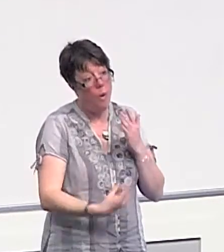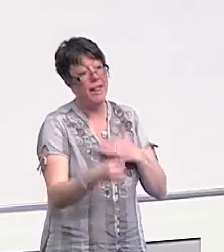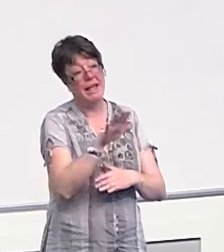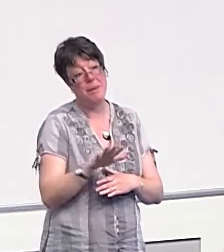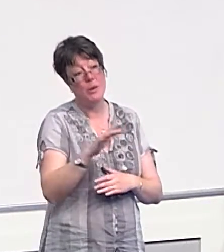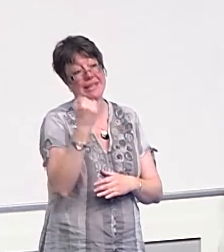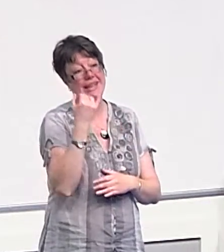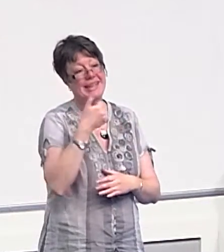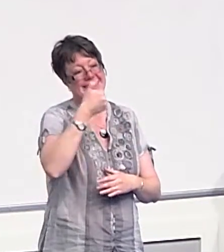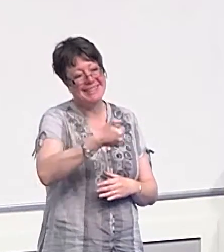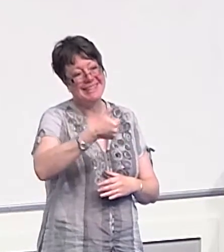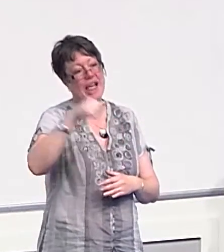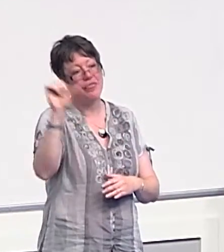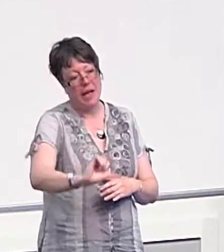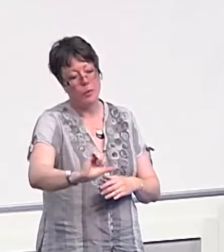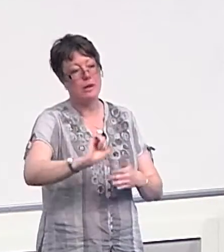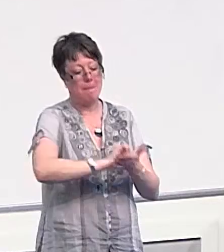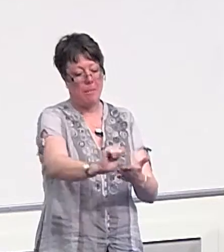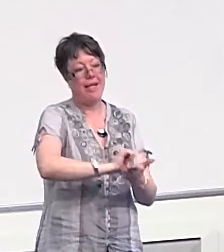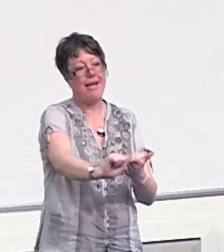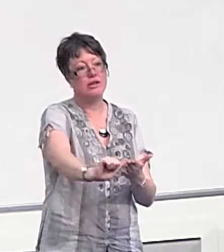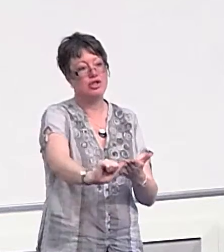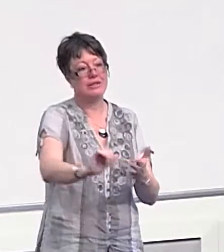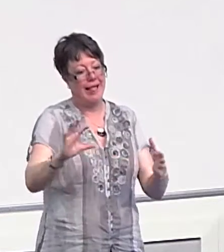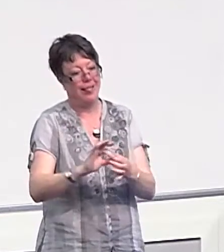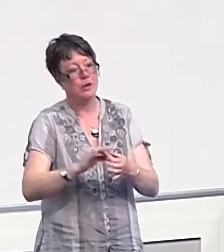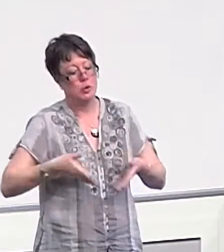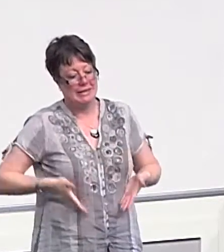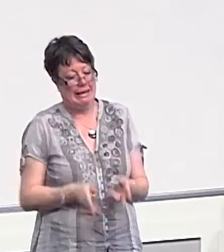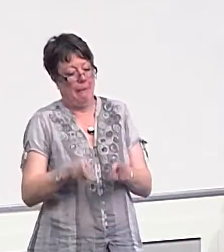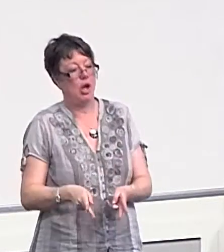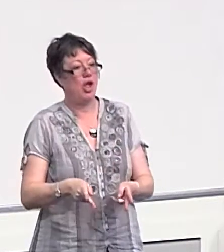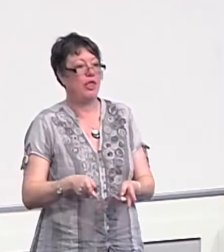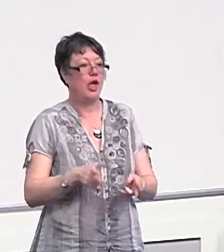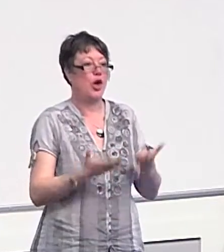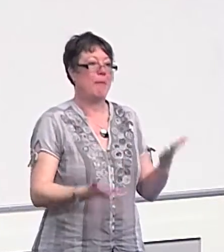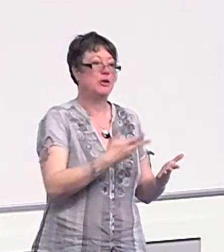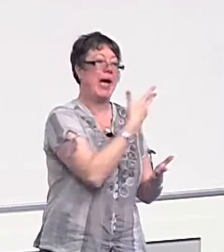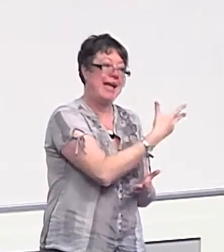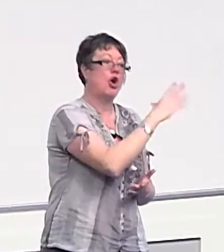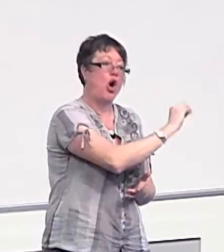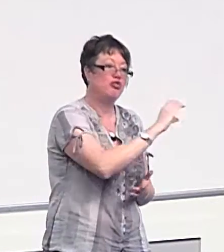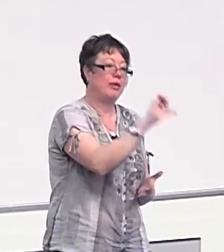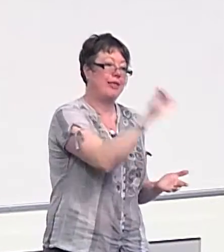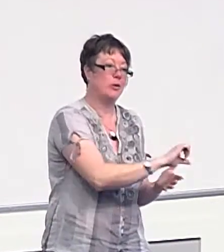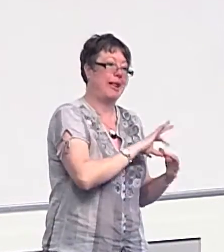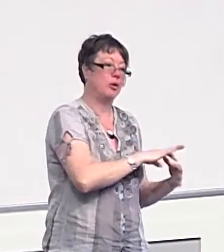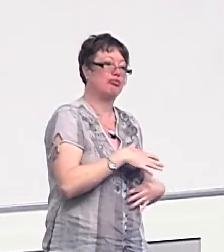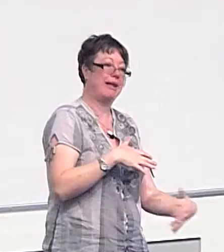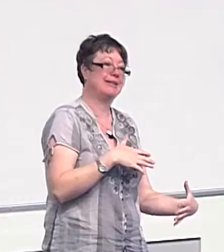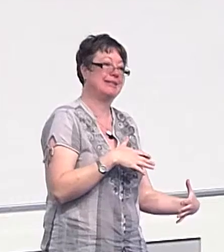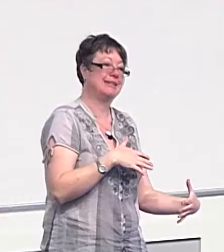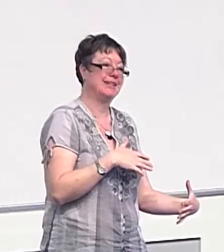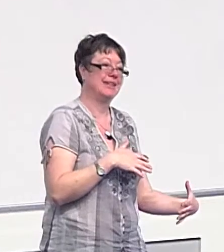PubMed on stillbirth, in comparison to over 800,000 on pregnancy as a whole. So it's even not particularly